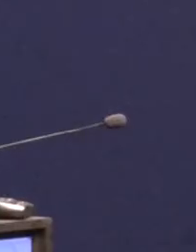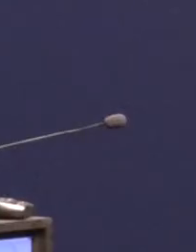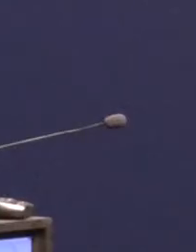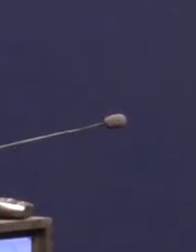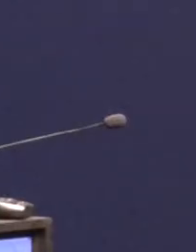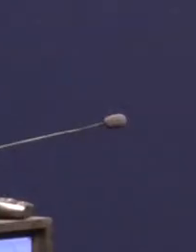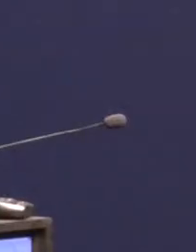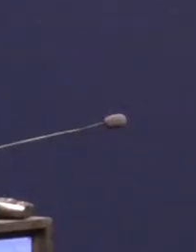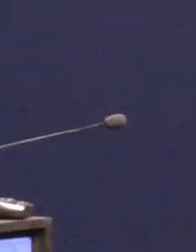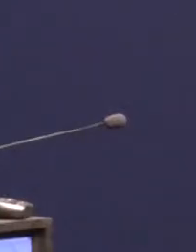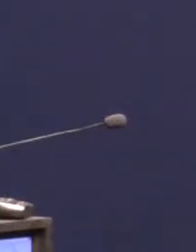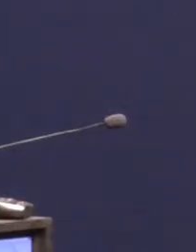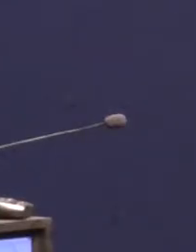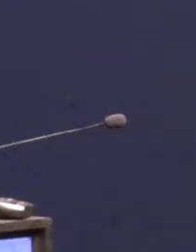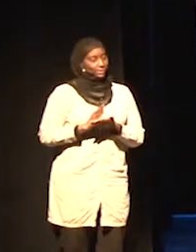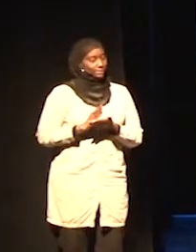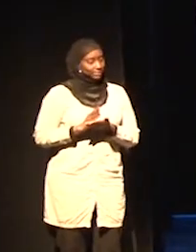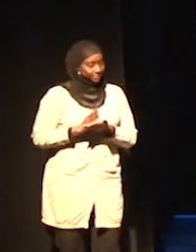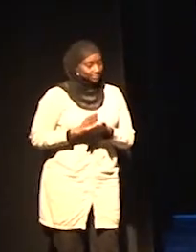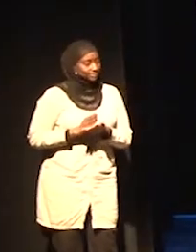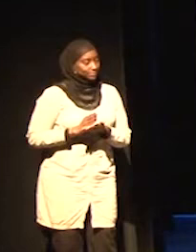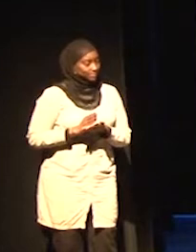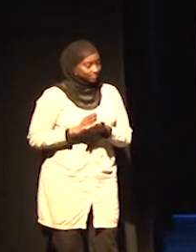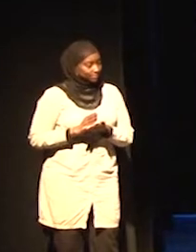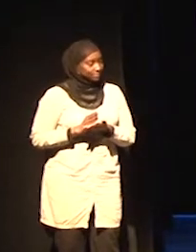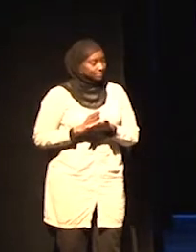not let anybody take it away from us.